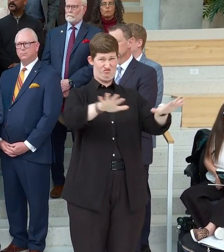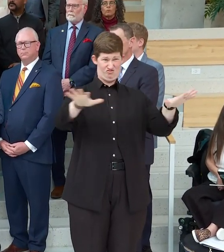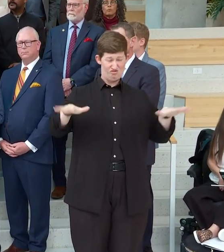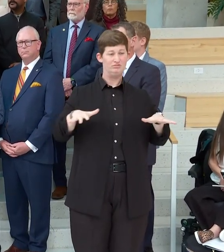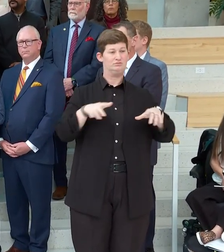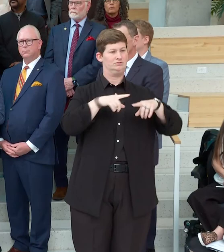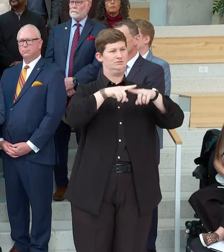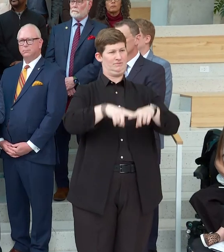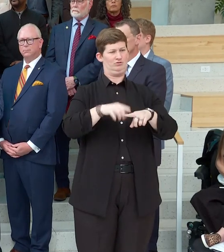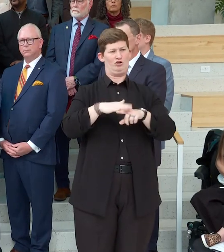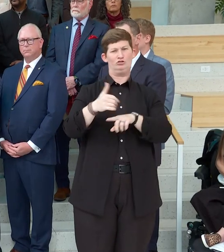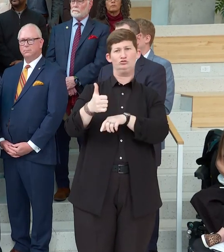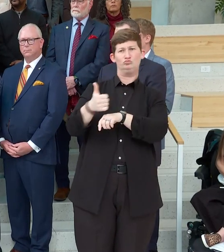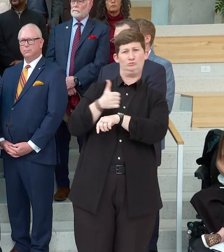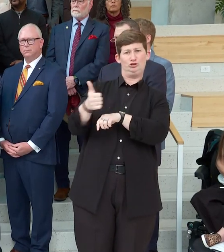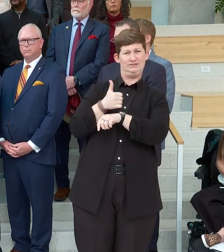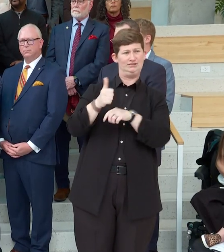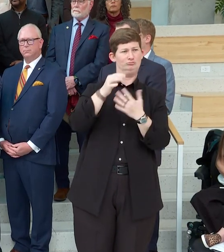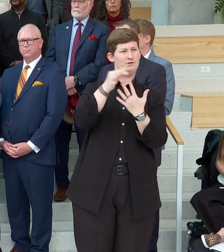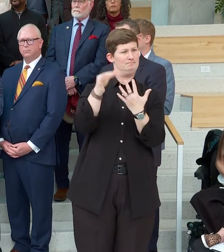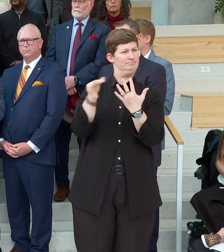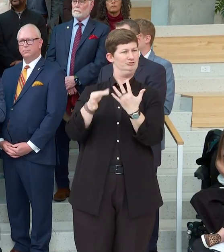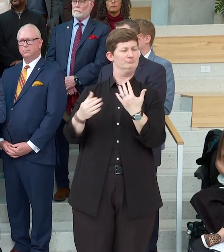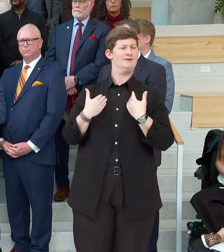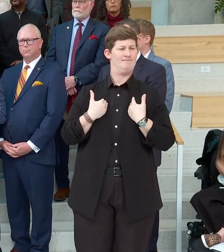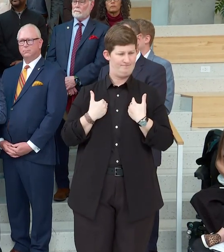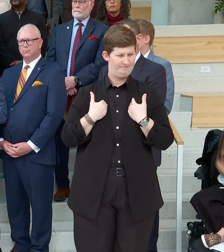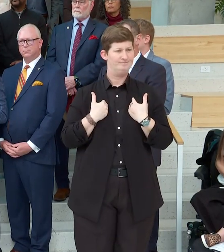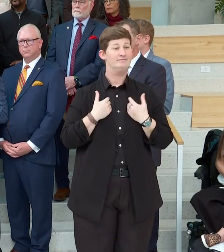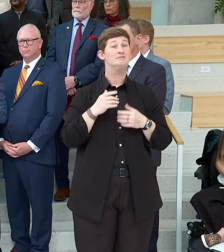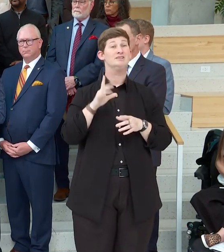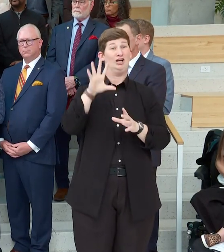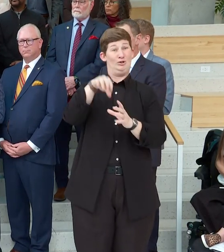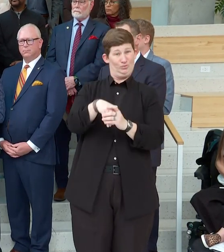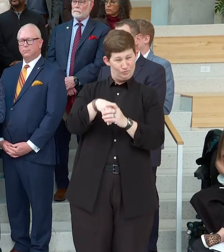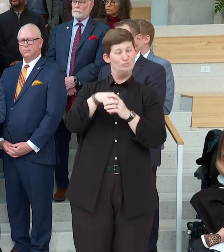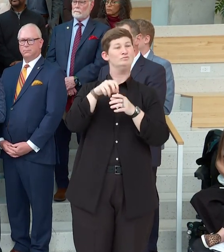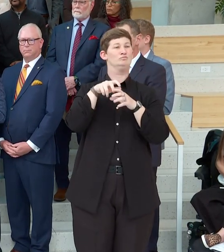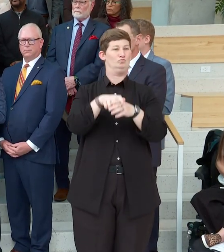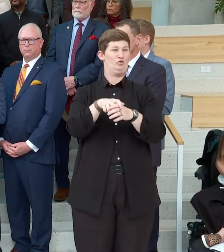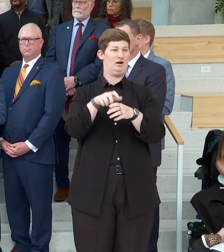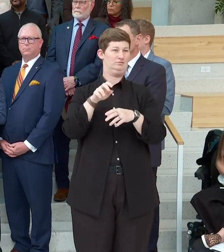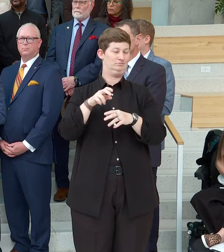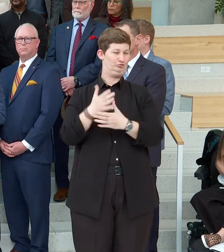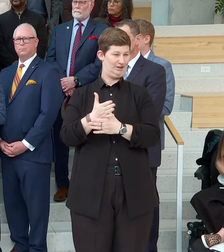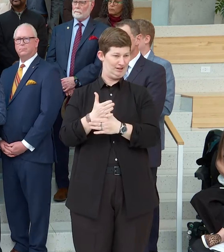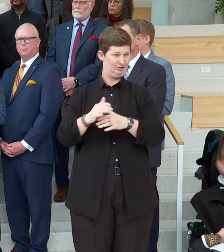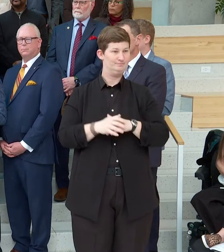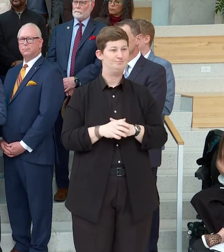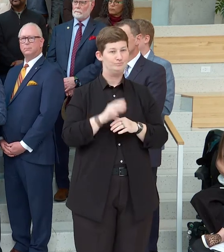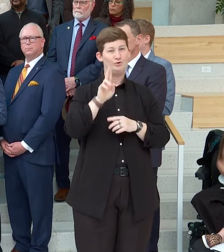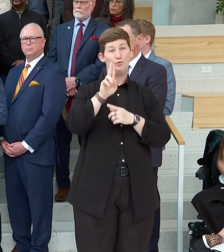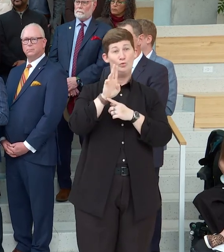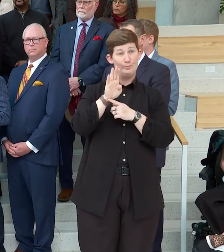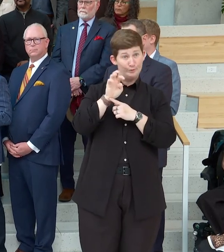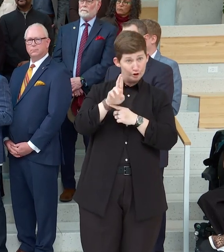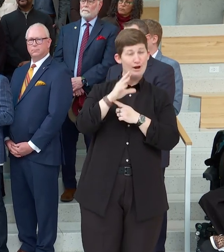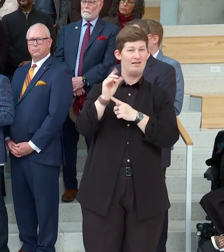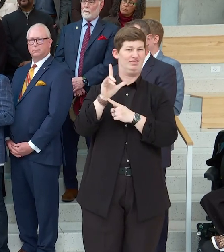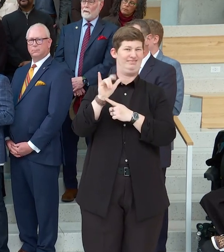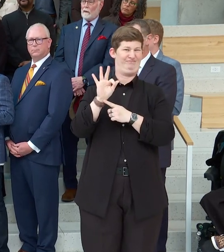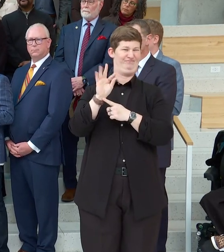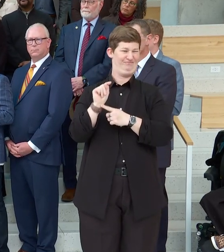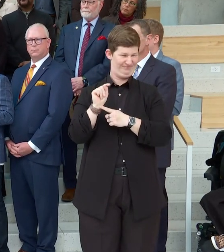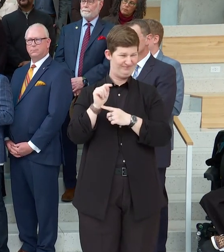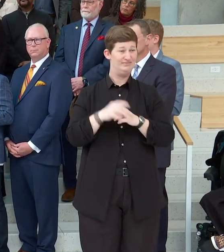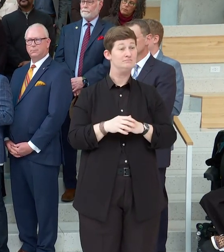transportation options, including rideshare, which has Uber and Lyft. You've all been covering the rideshare story now for many